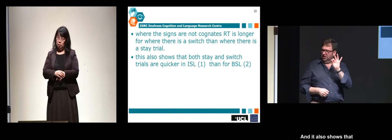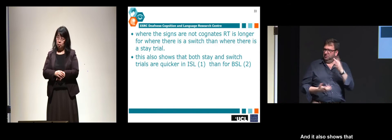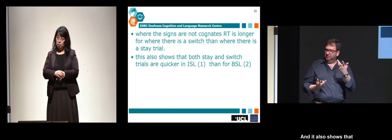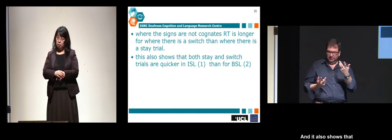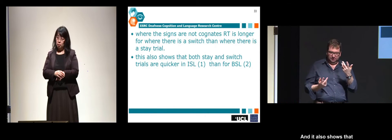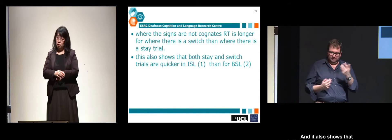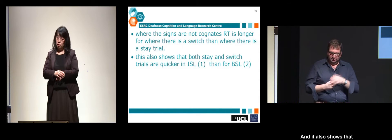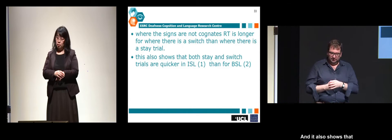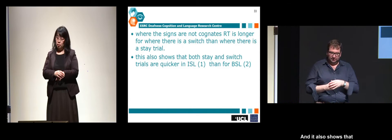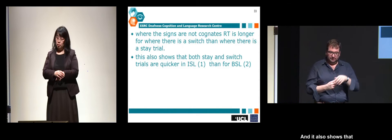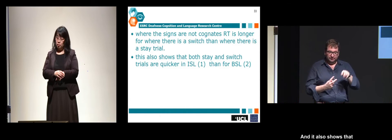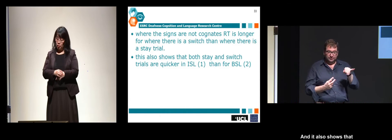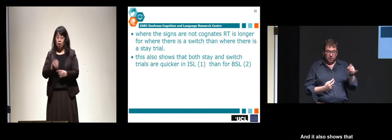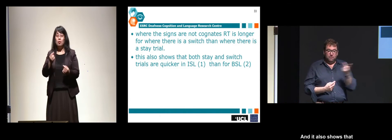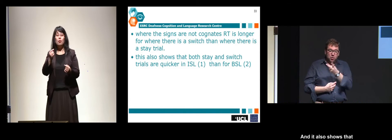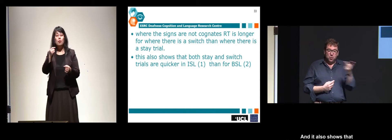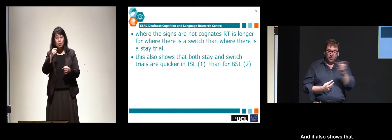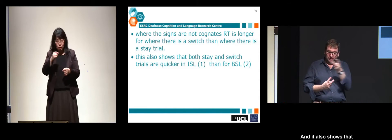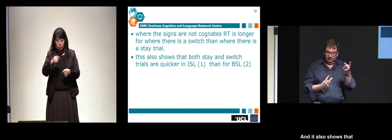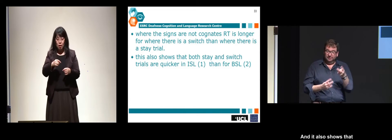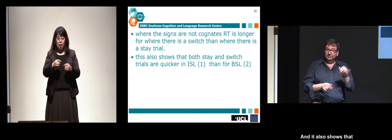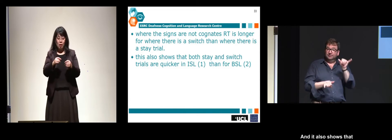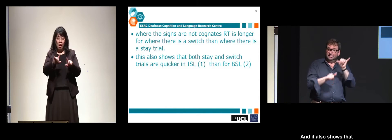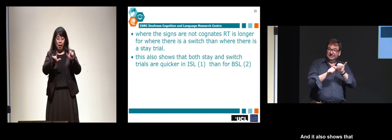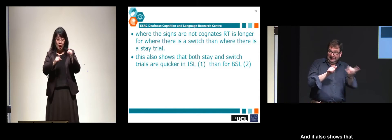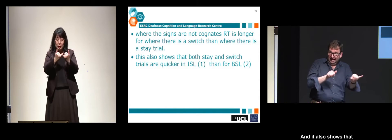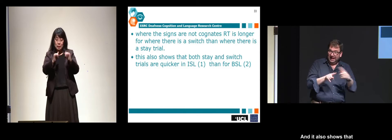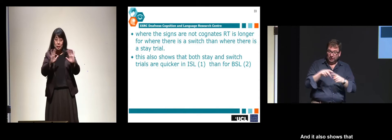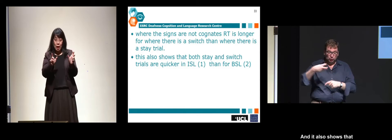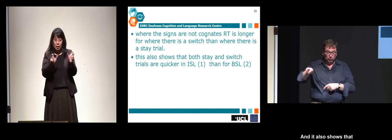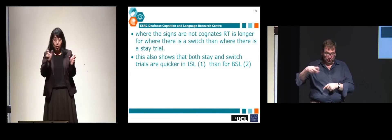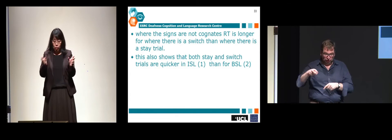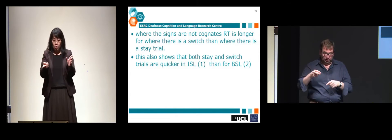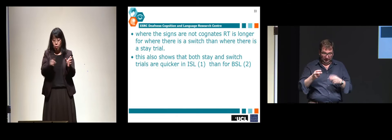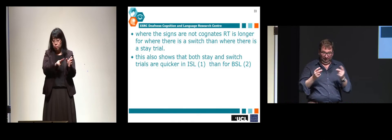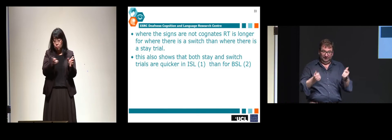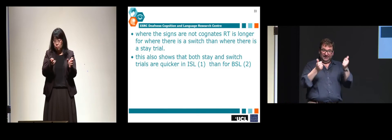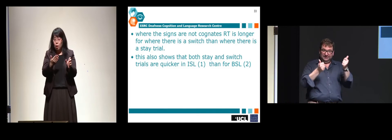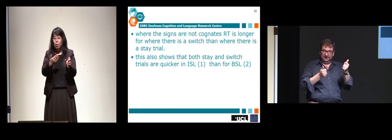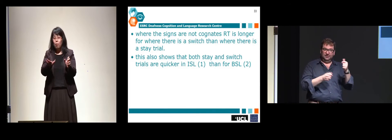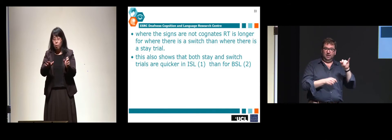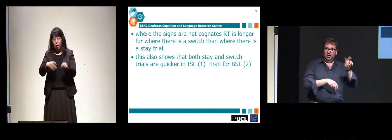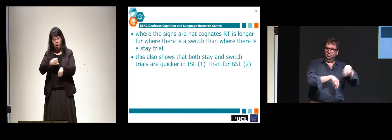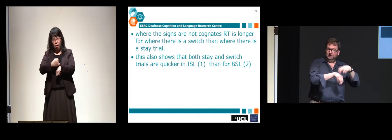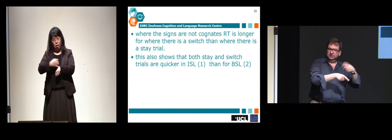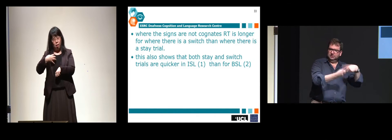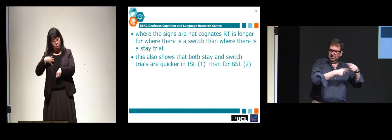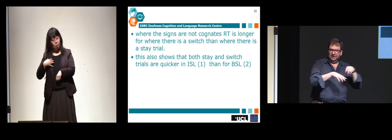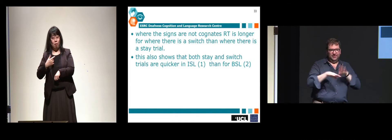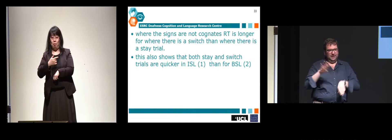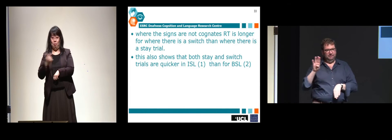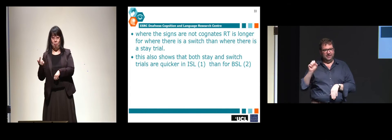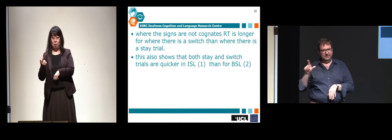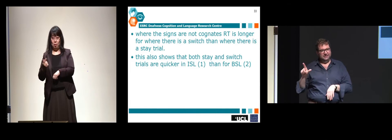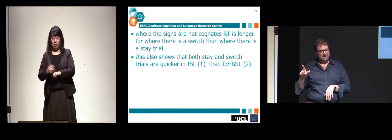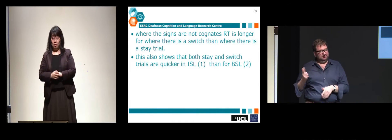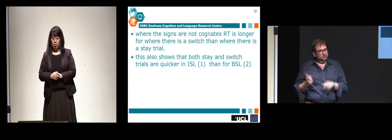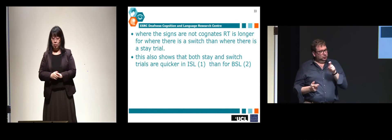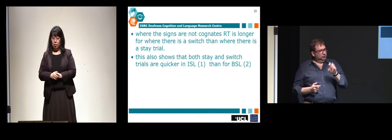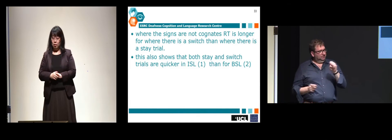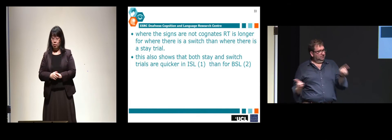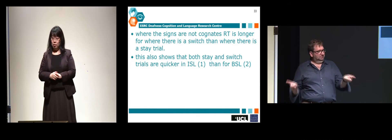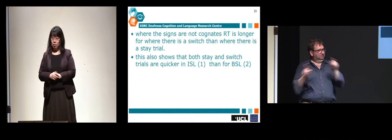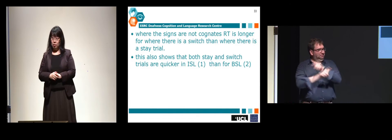And it also shows that both the stay and switch trials are quicker in ISL than